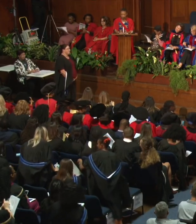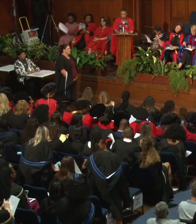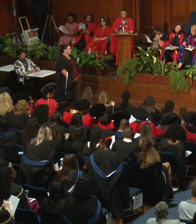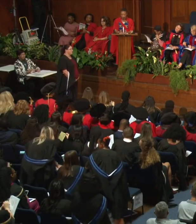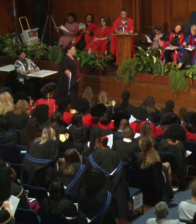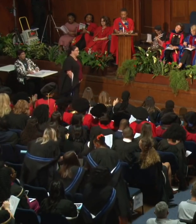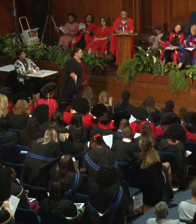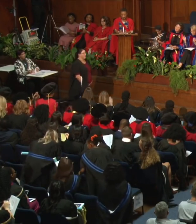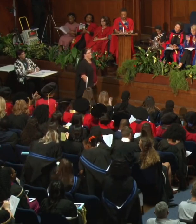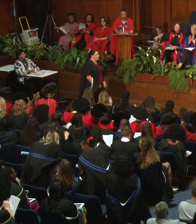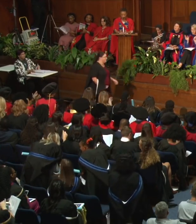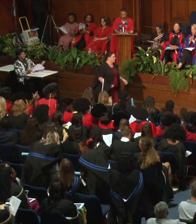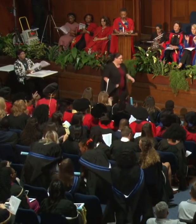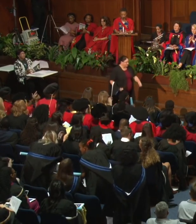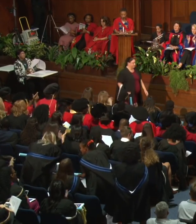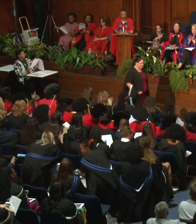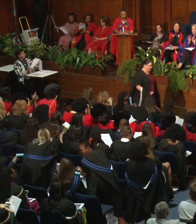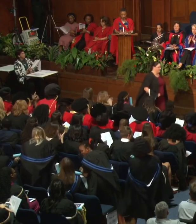Ruth Runciman.